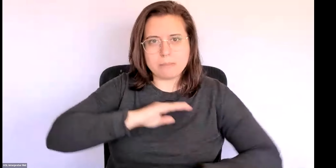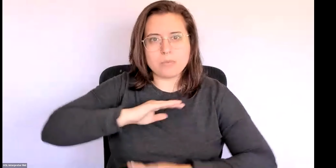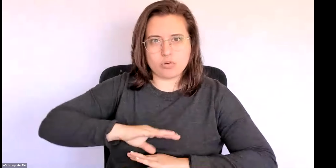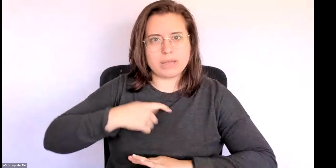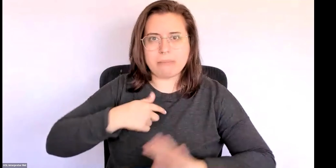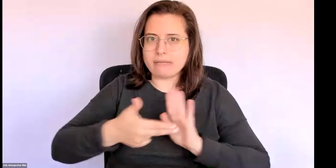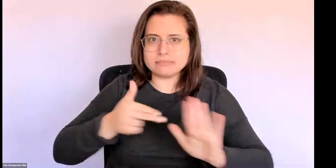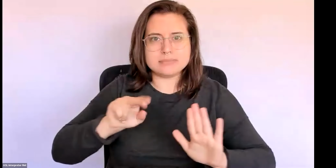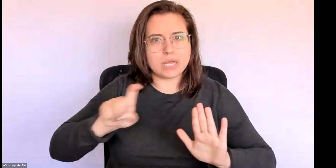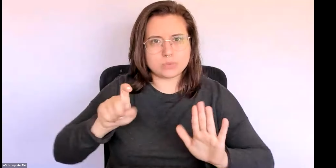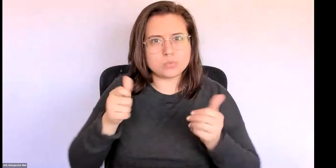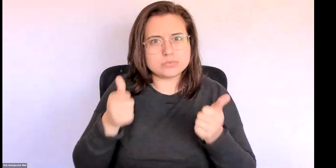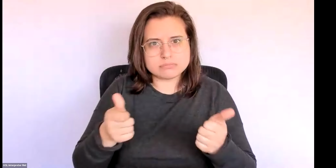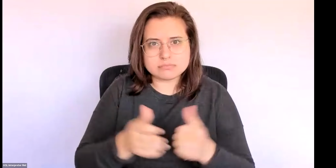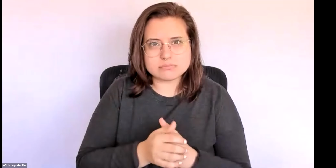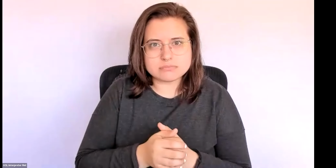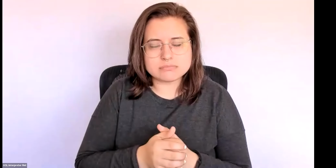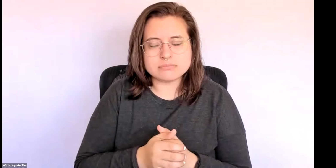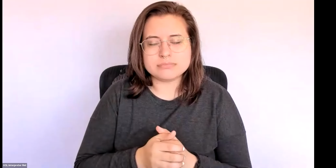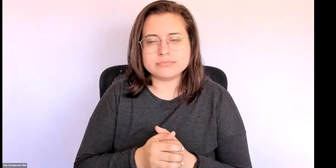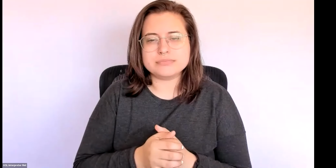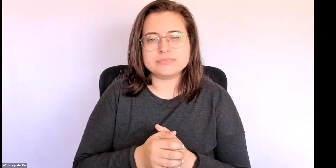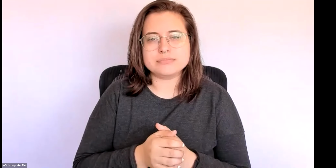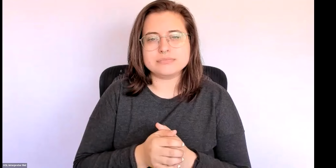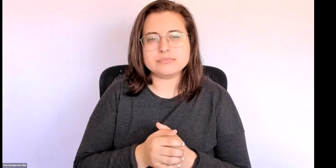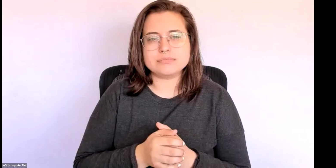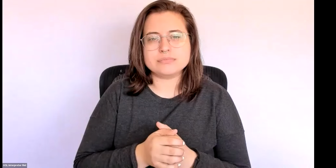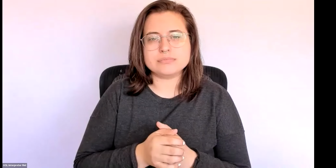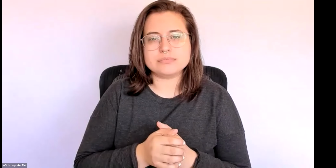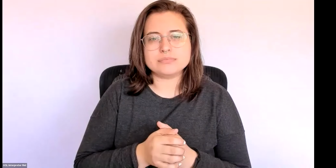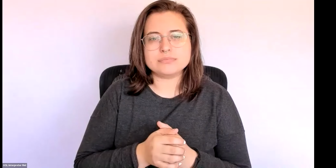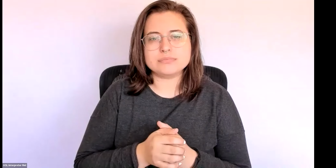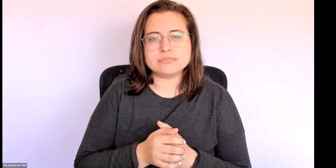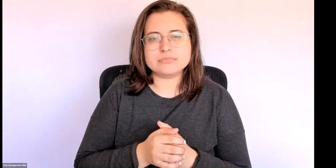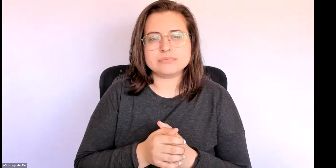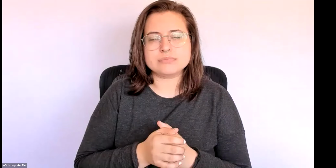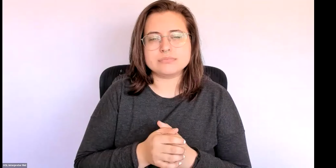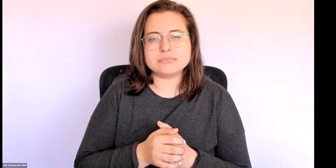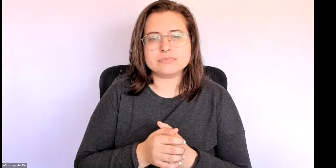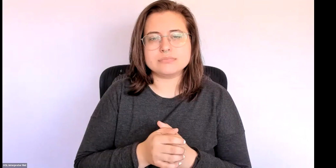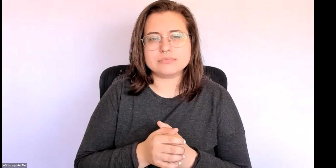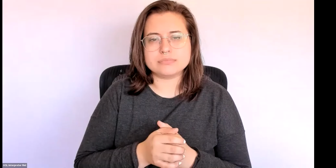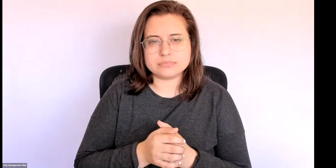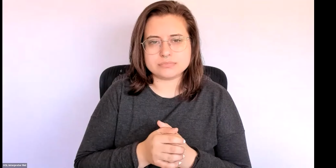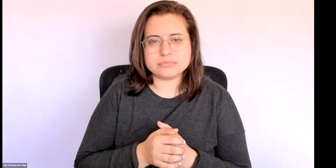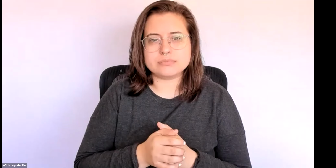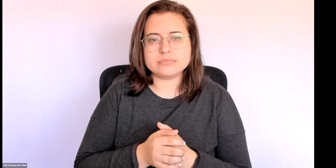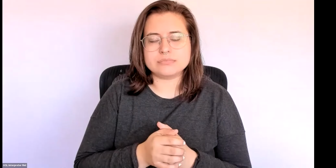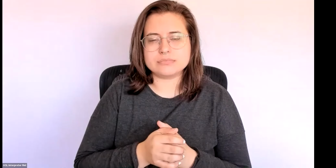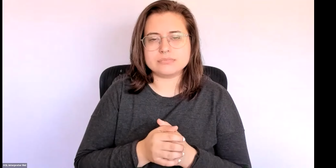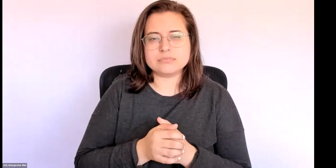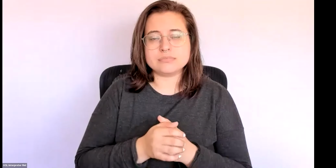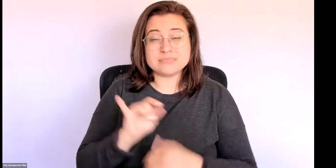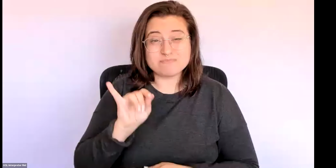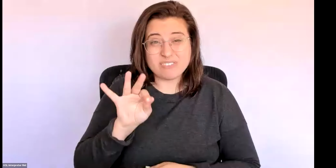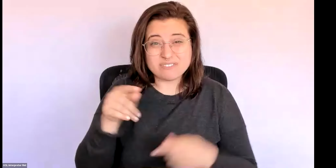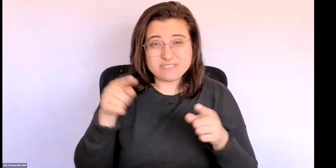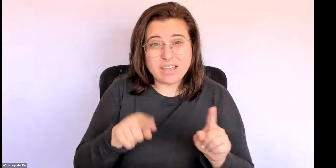cannot diagnose a breast cancer at its earliest, most curable stage if you